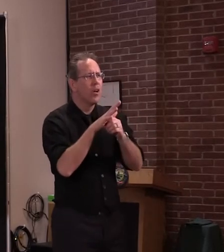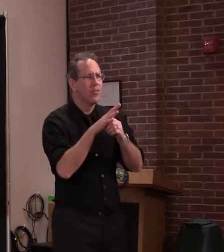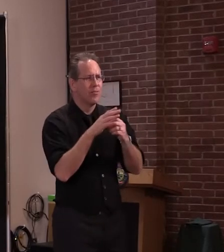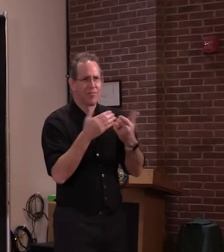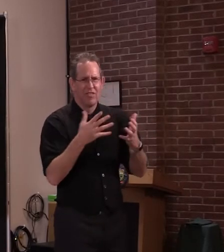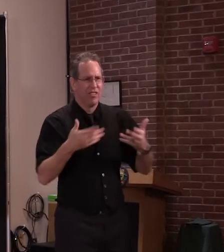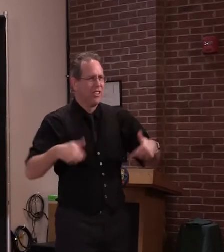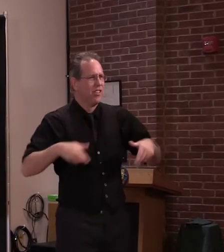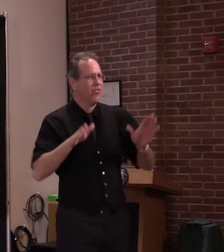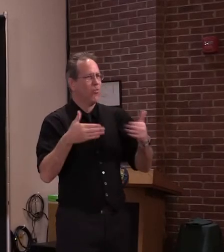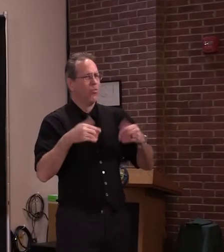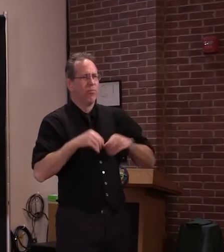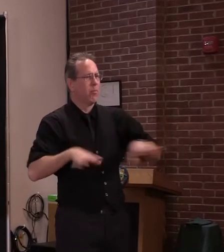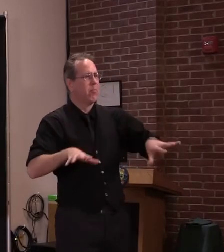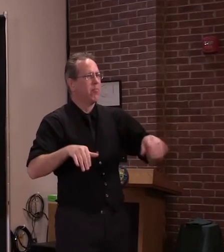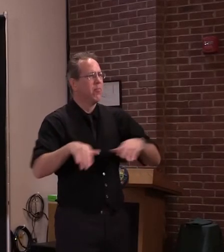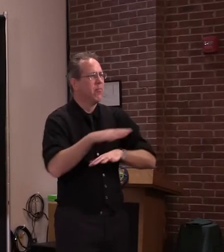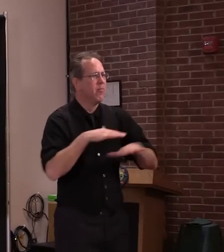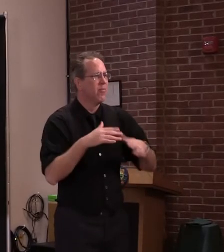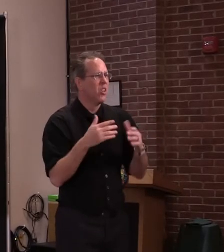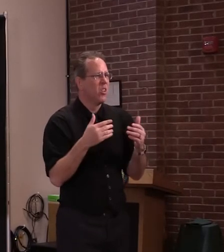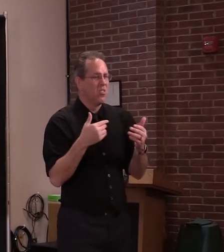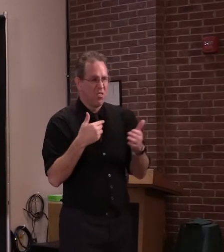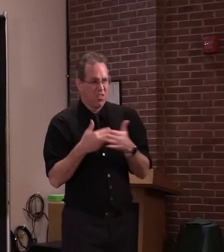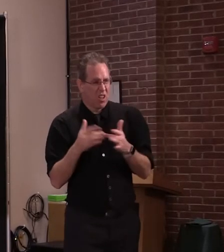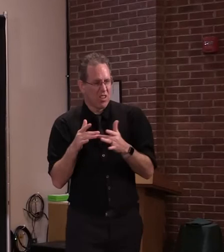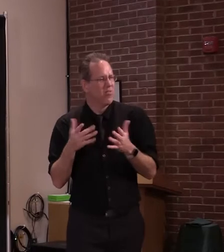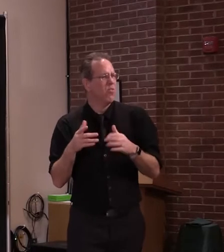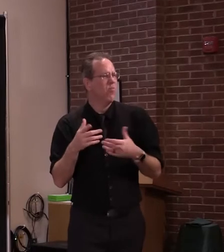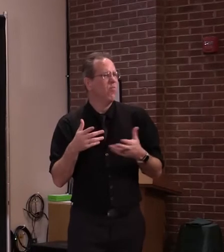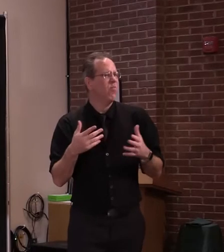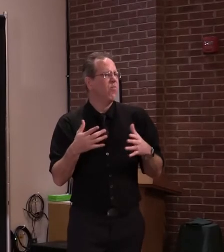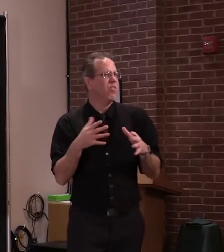that there's a lot of focus on schools and close contact and